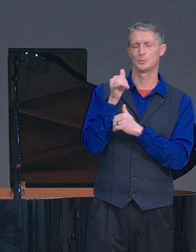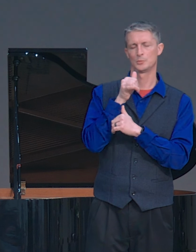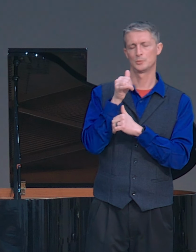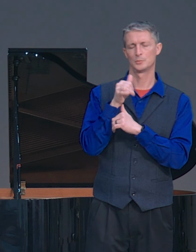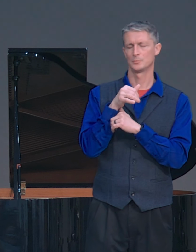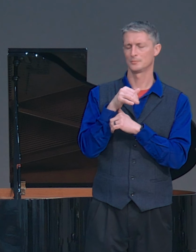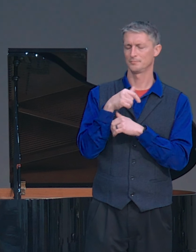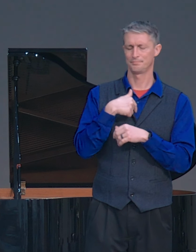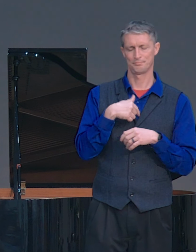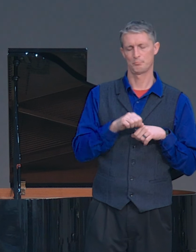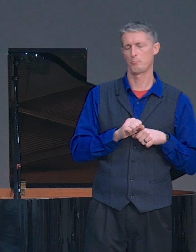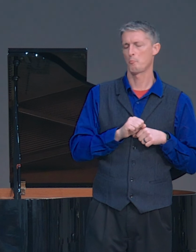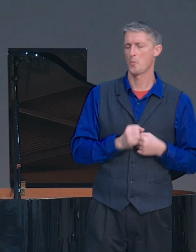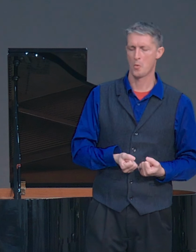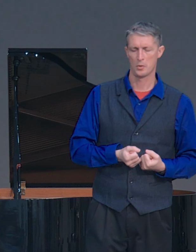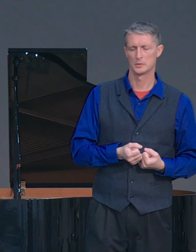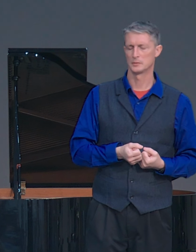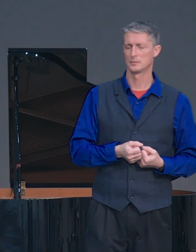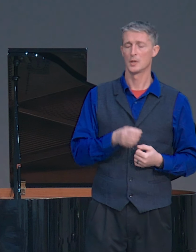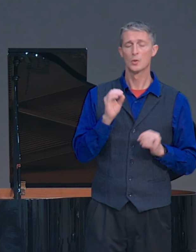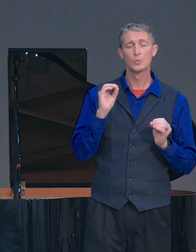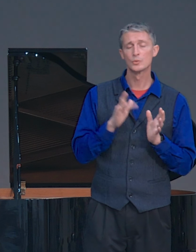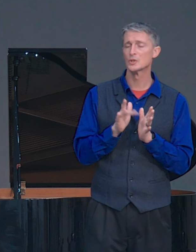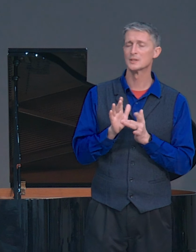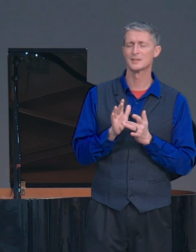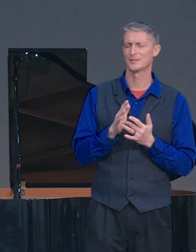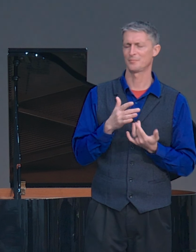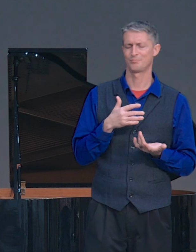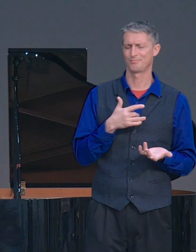of our brokenness without Jesus.